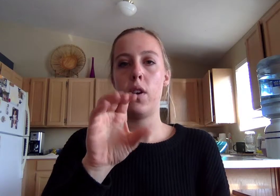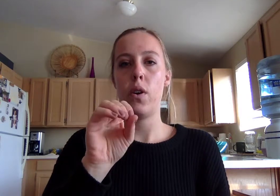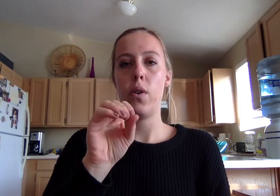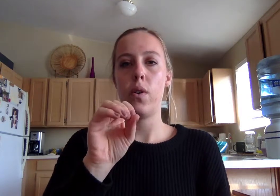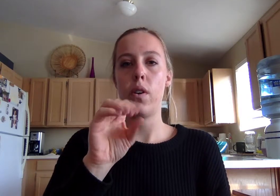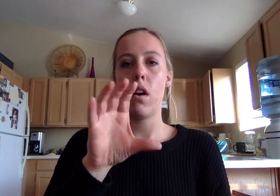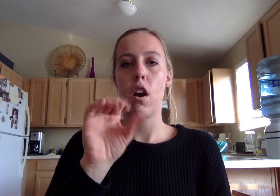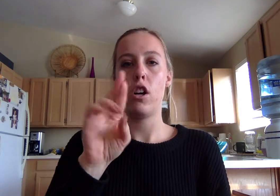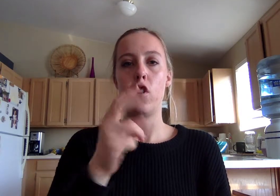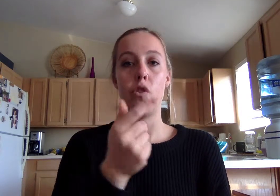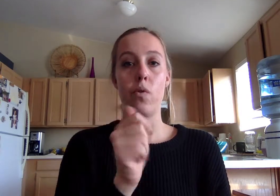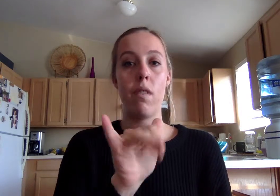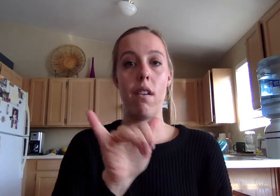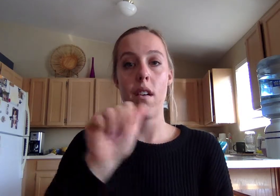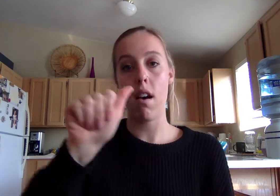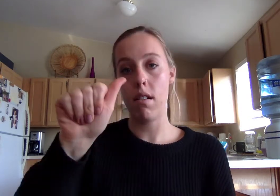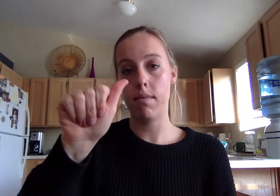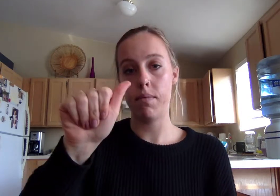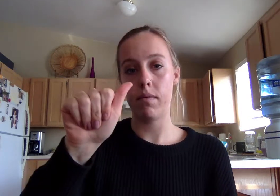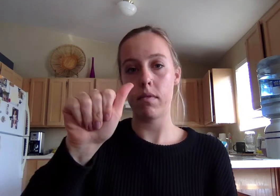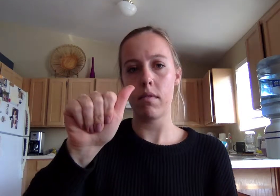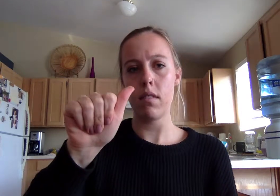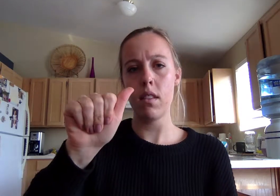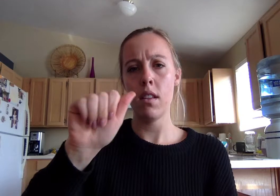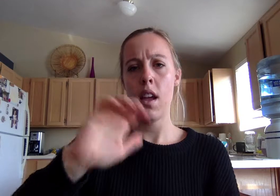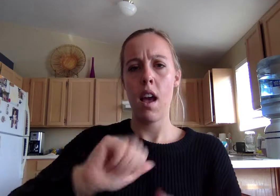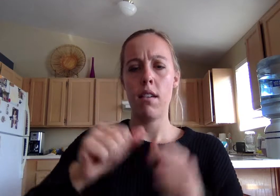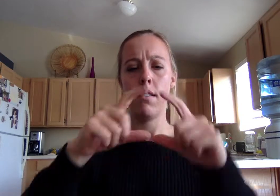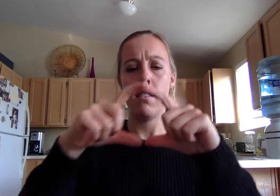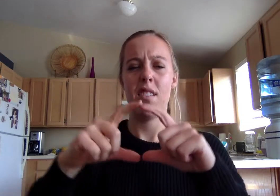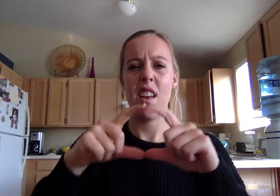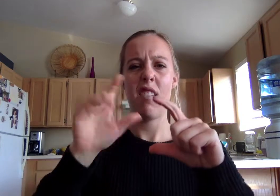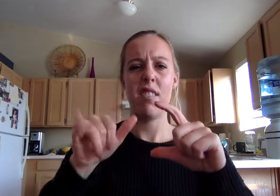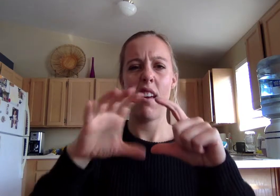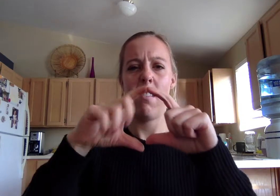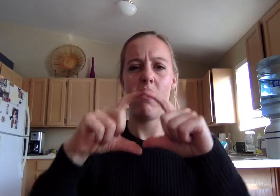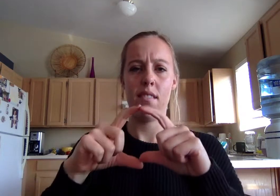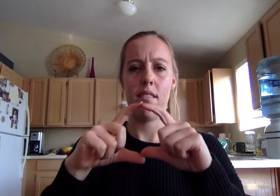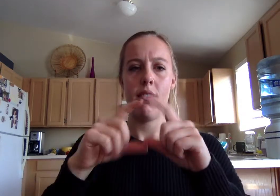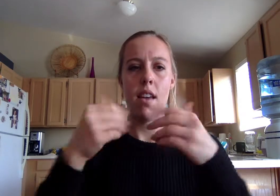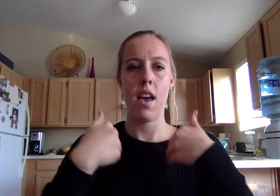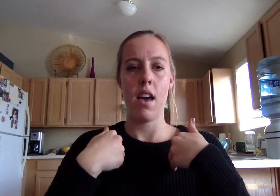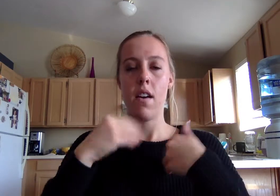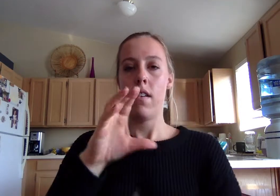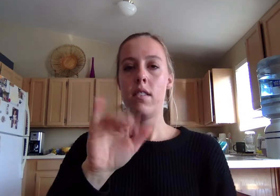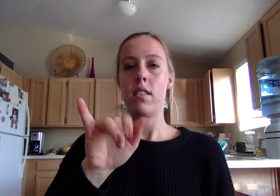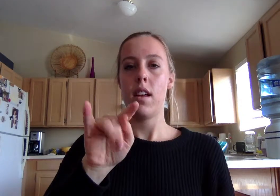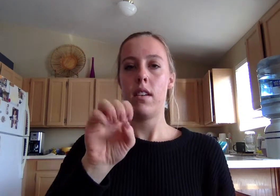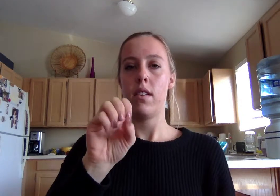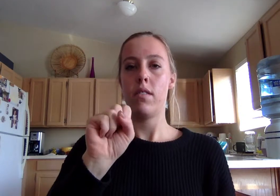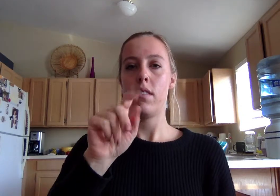Meanwhile, the cell maintains its shape through a cytoskeleton. The cytoskeleton includes the